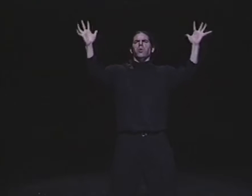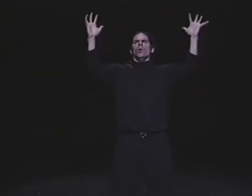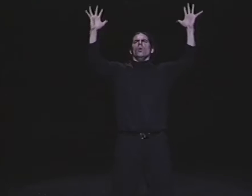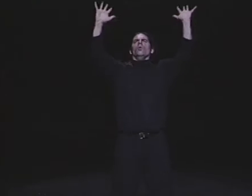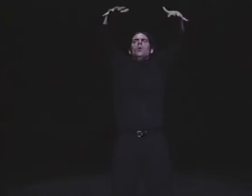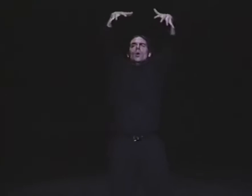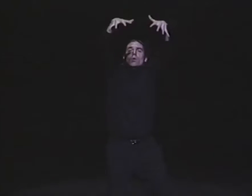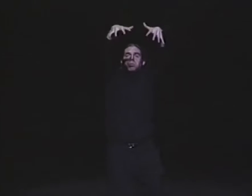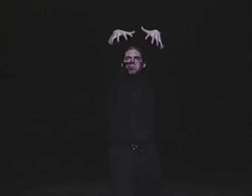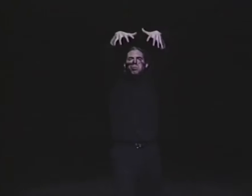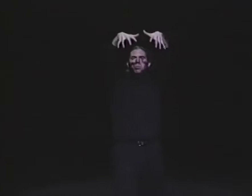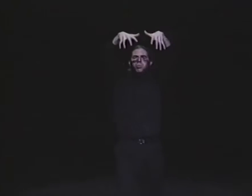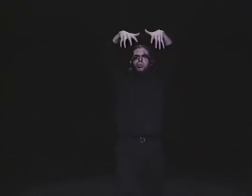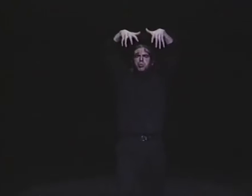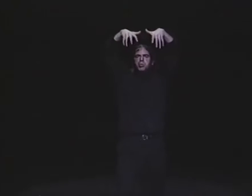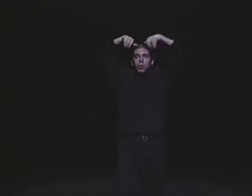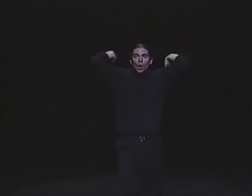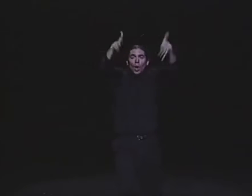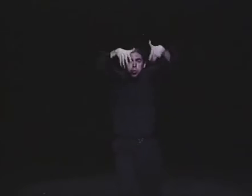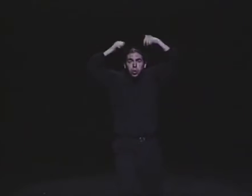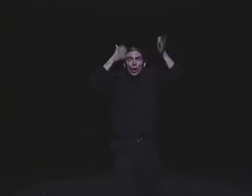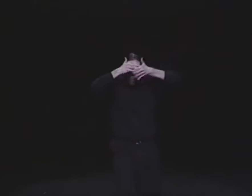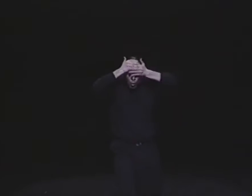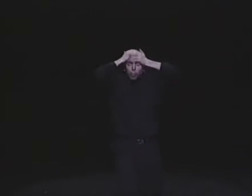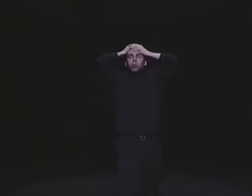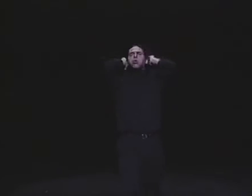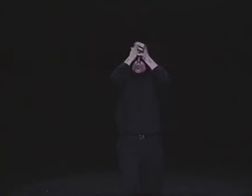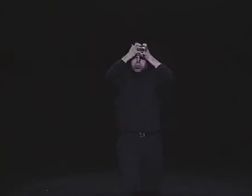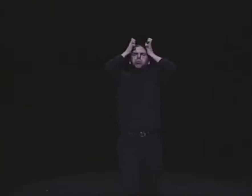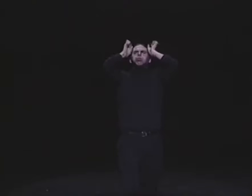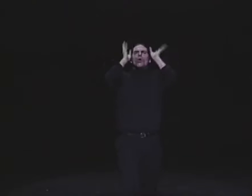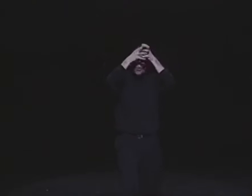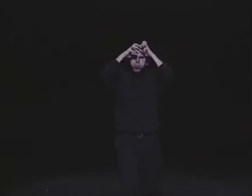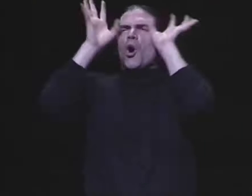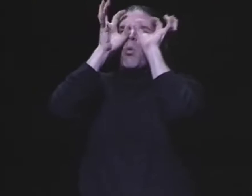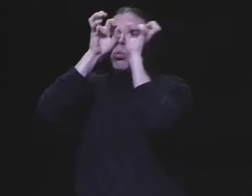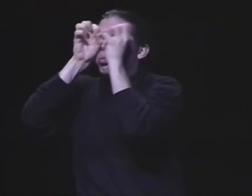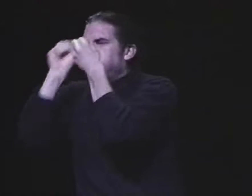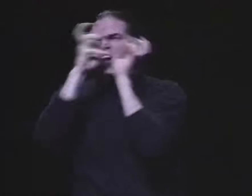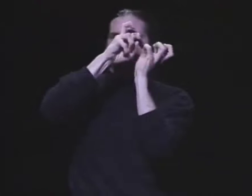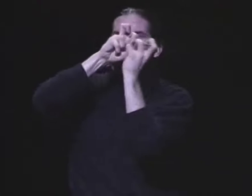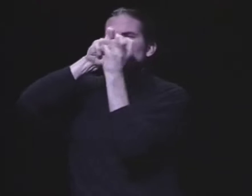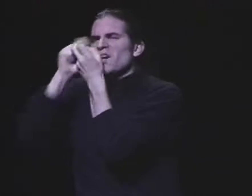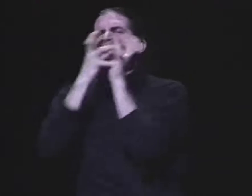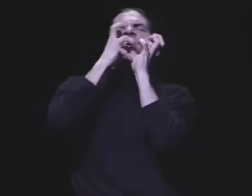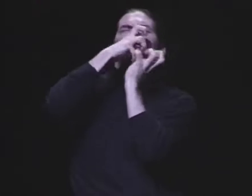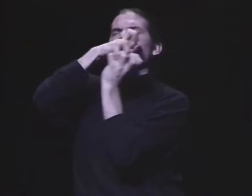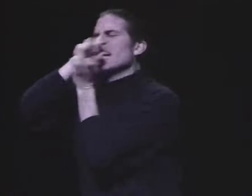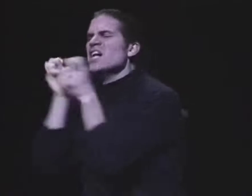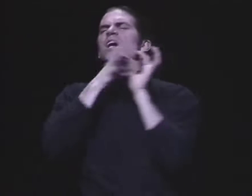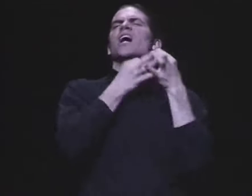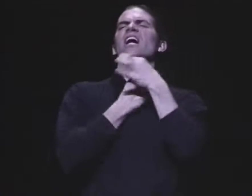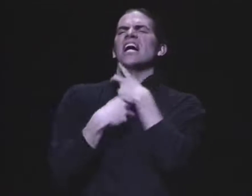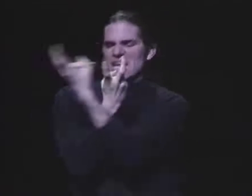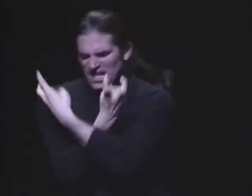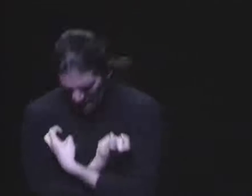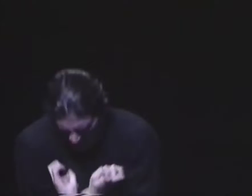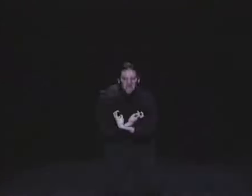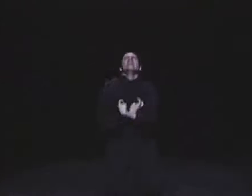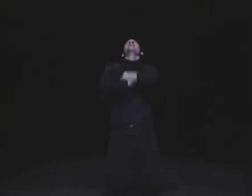the nuclear winds disintegrating hair, eyes, clattering teeth,